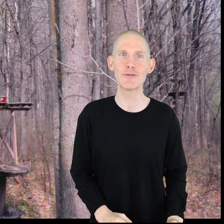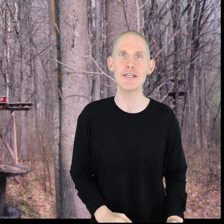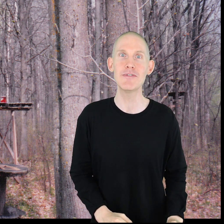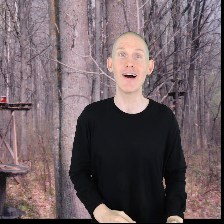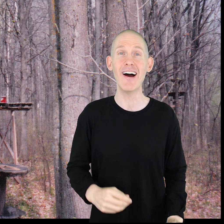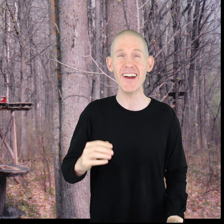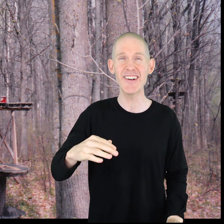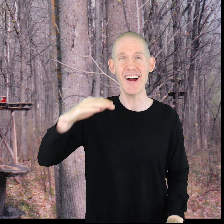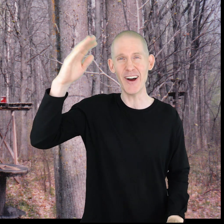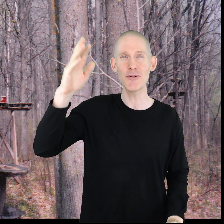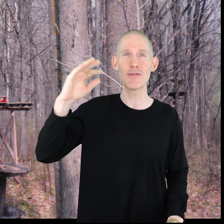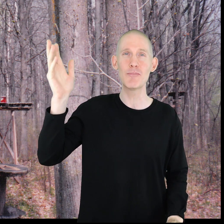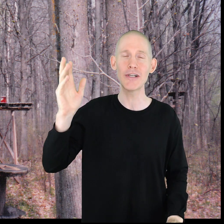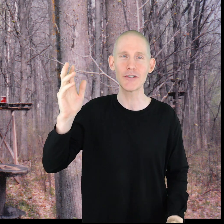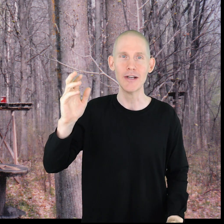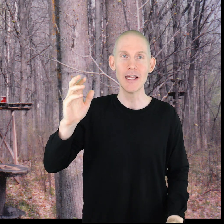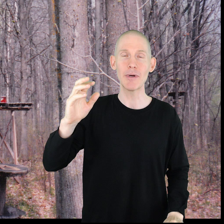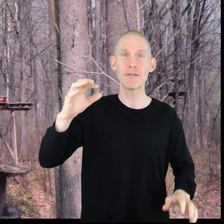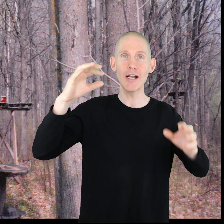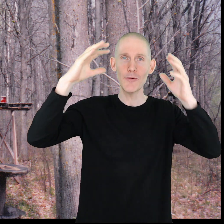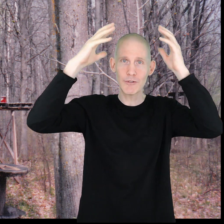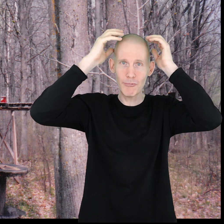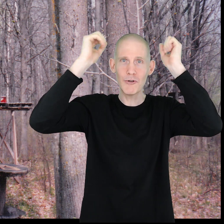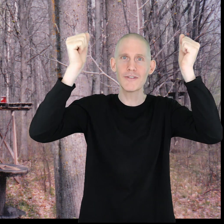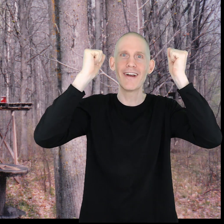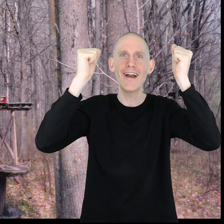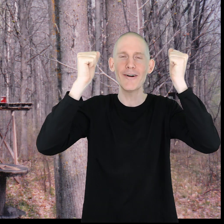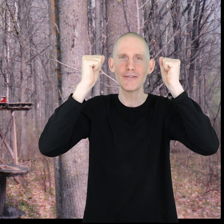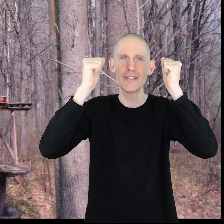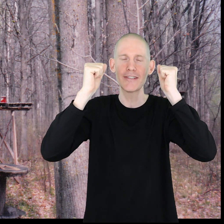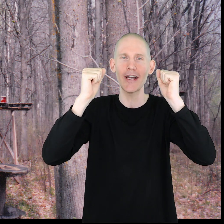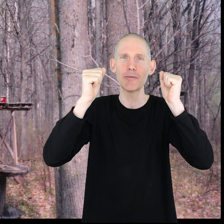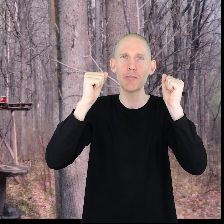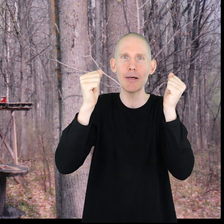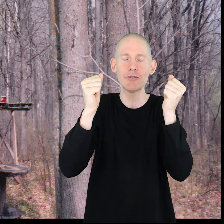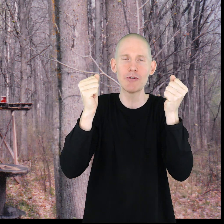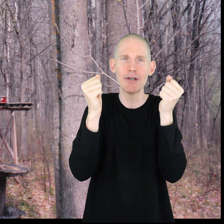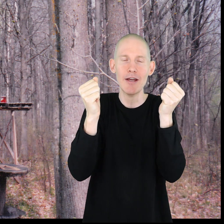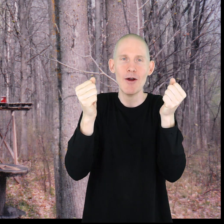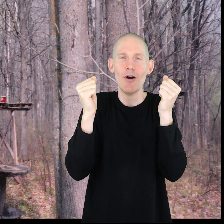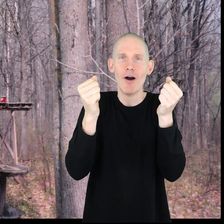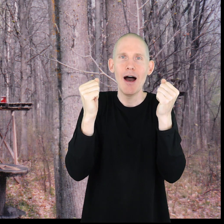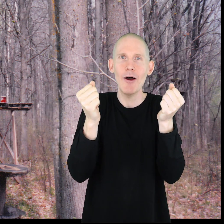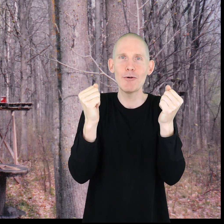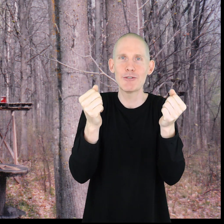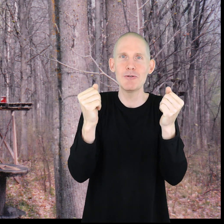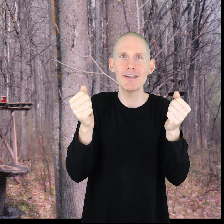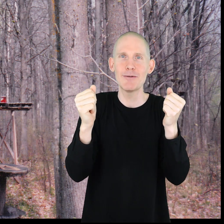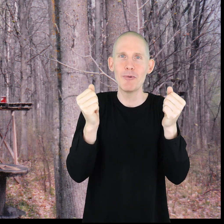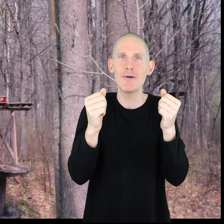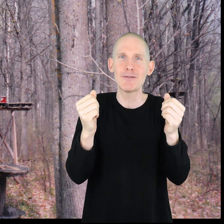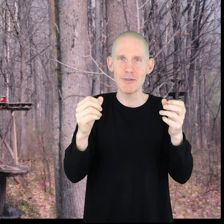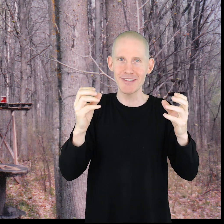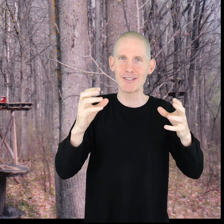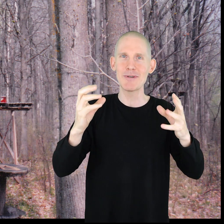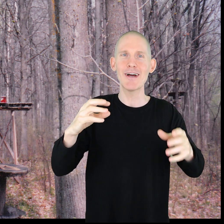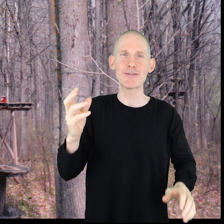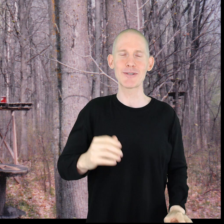goes even higher out of the picture. My grandma was pulling her hair out. She's talking to my mom. She's going, how could you let the boys build the tree house so